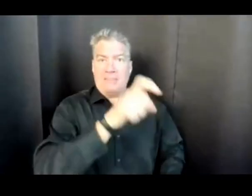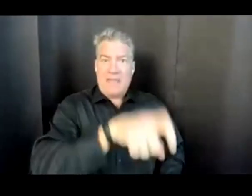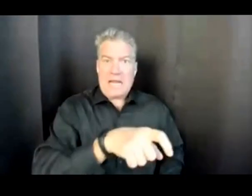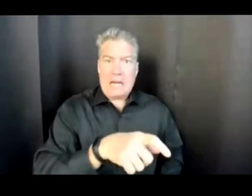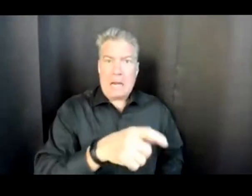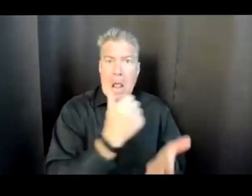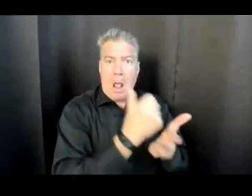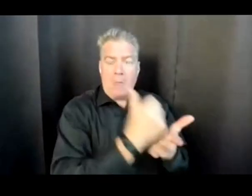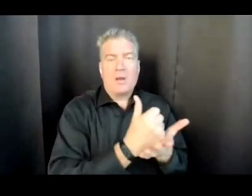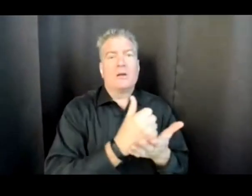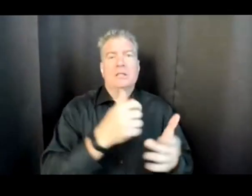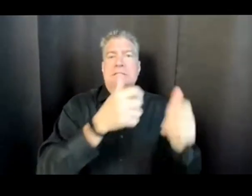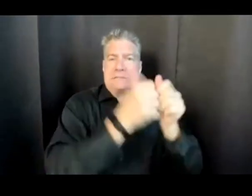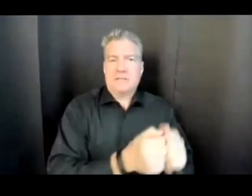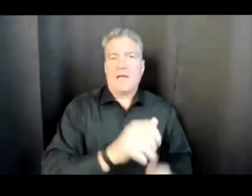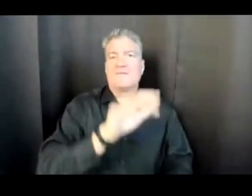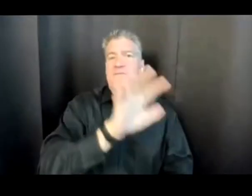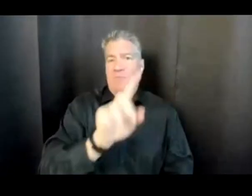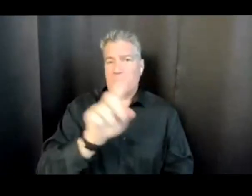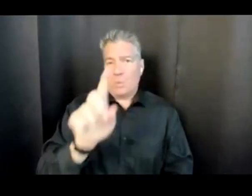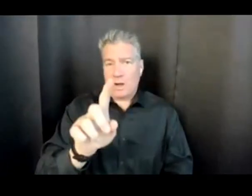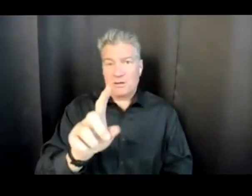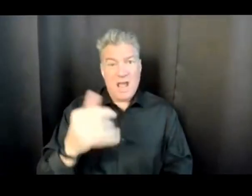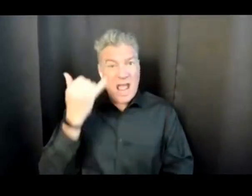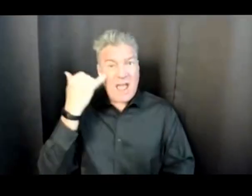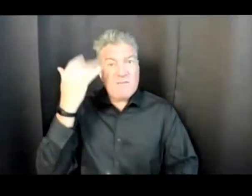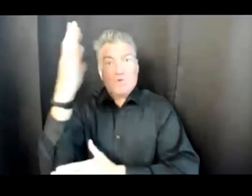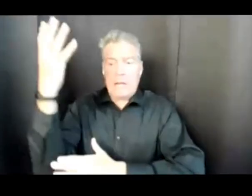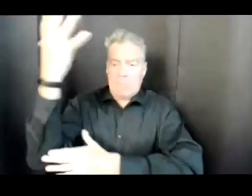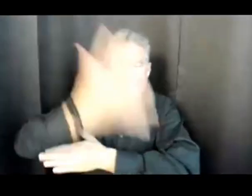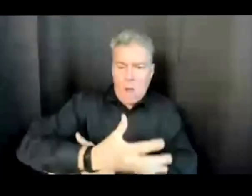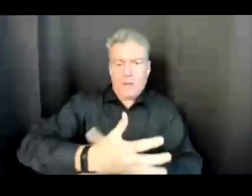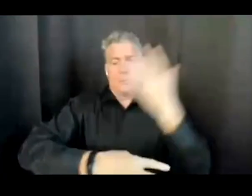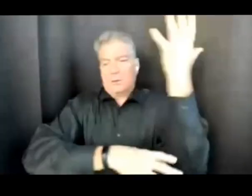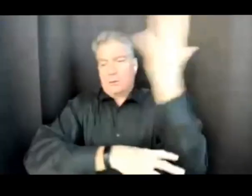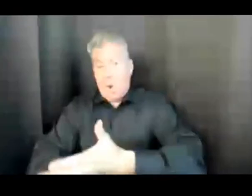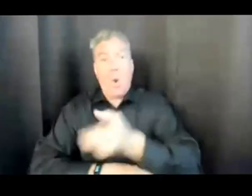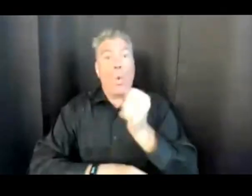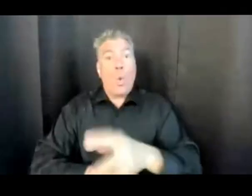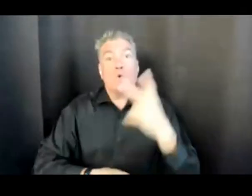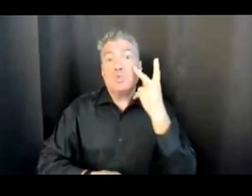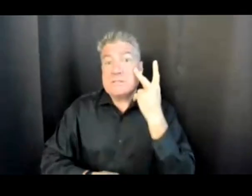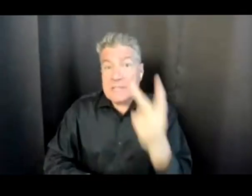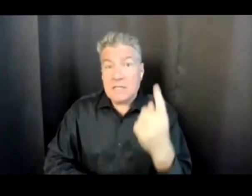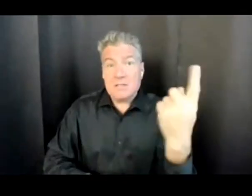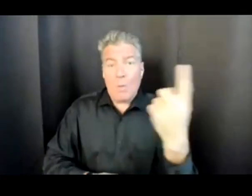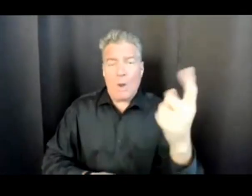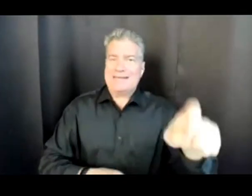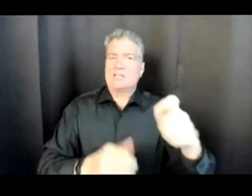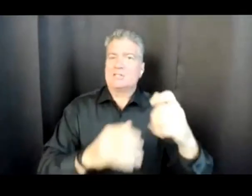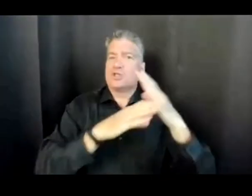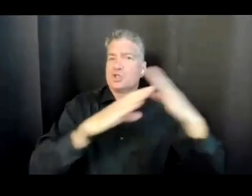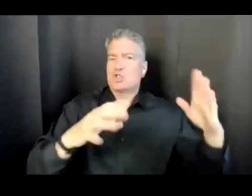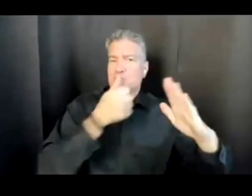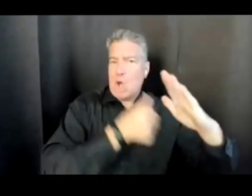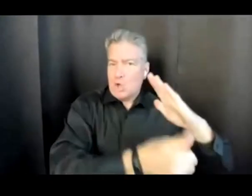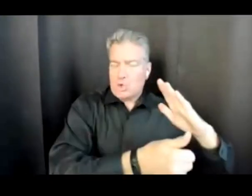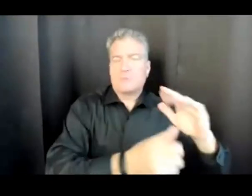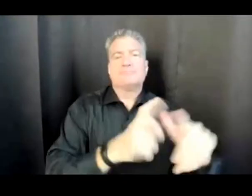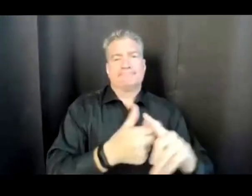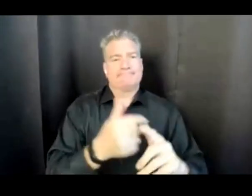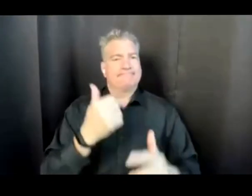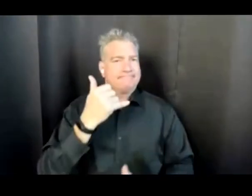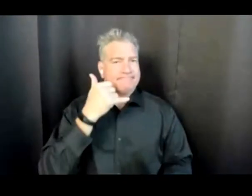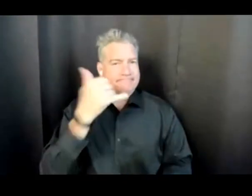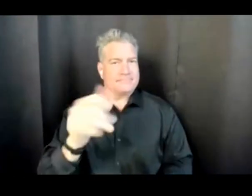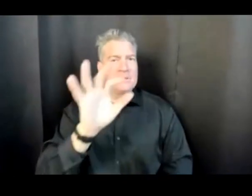511. If a tree is blocking the road or if you see someone in need of shelter, call 311. If you'd like to report a power outage